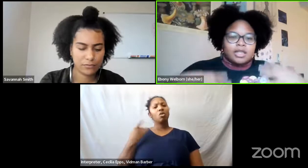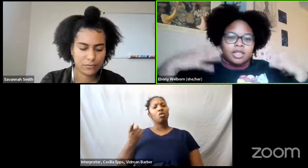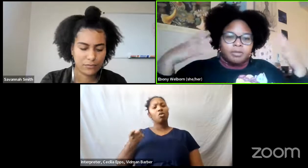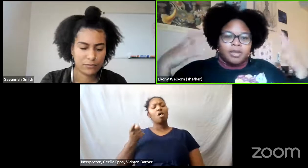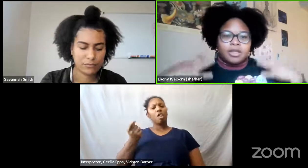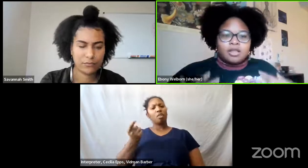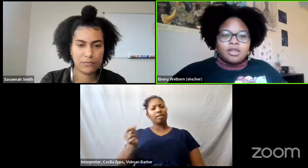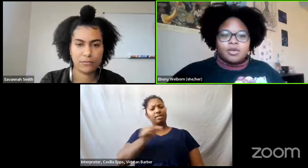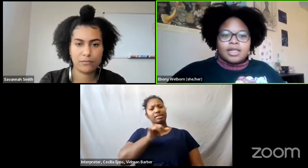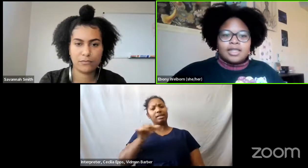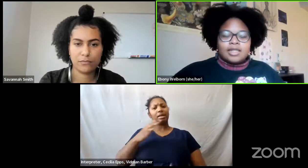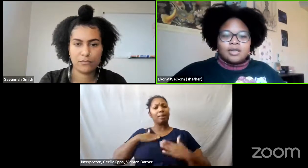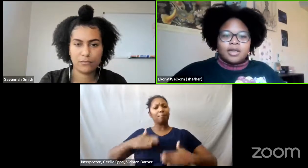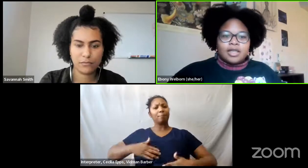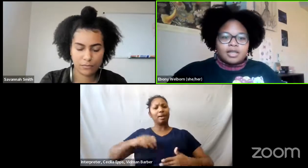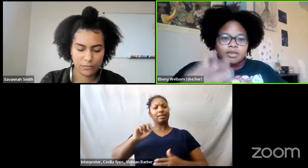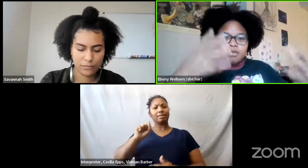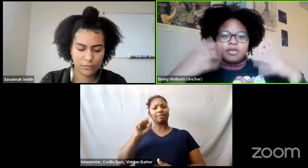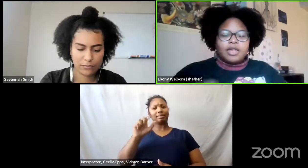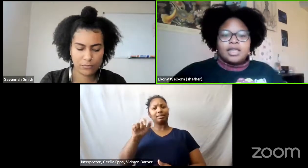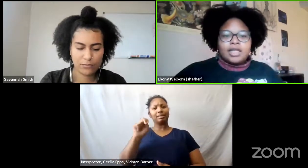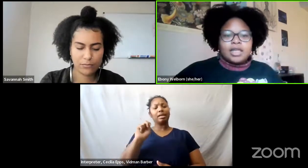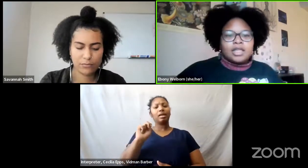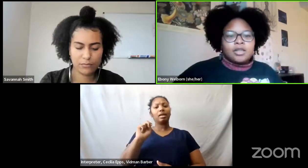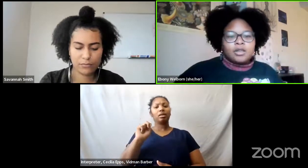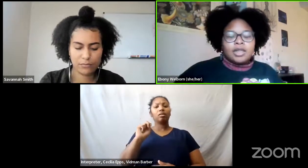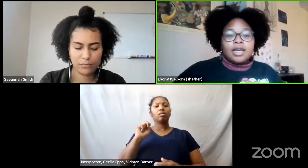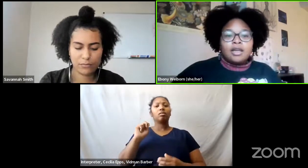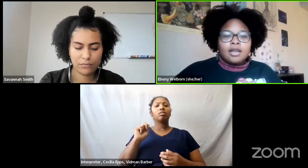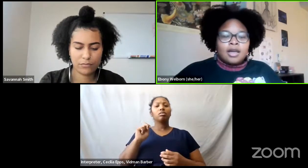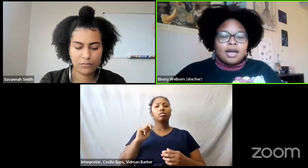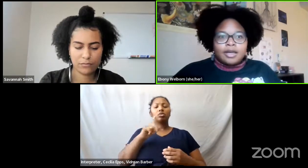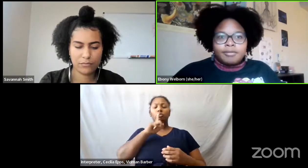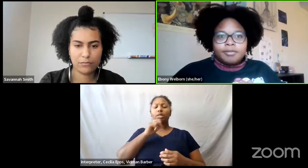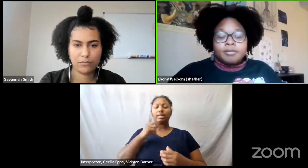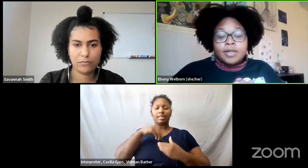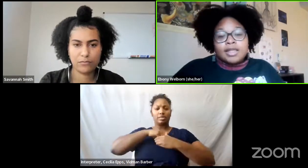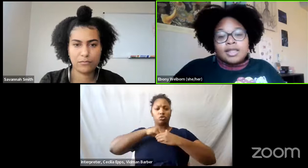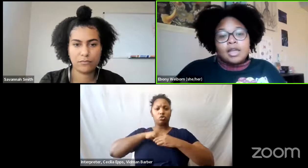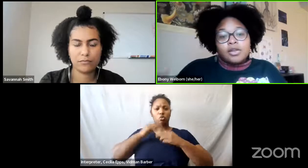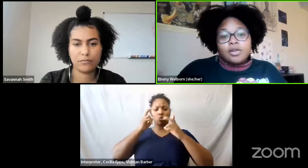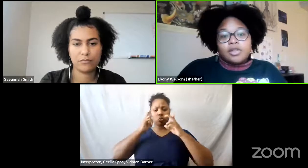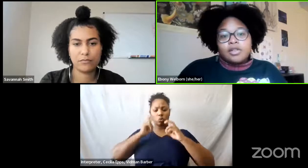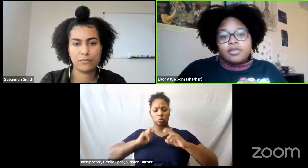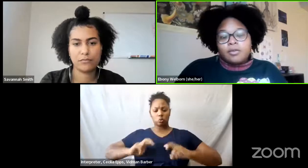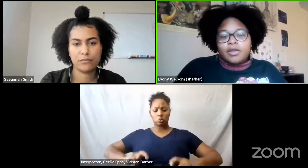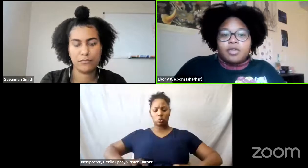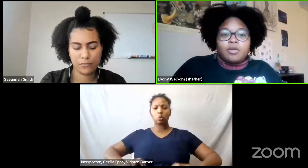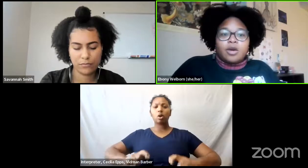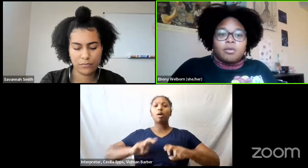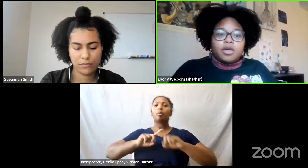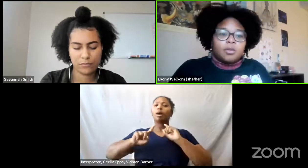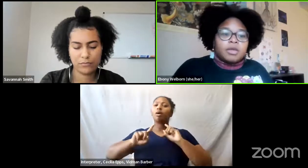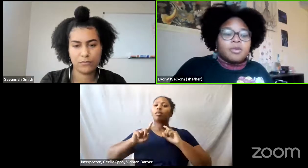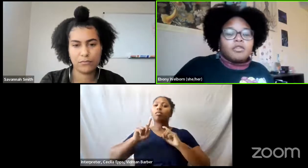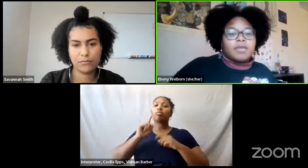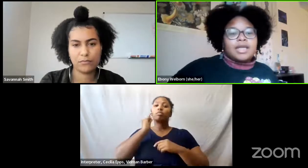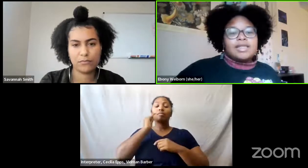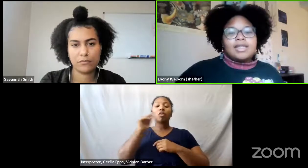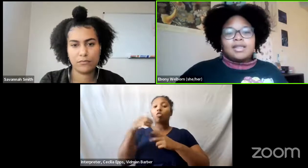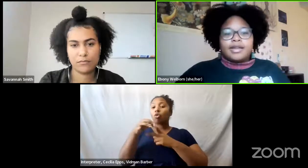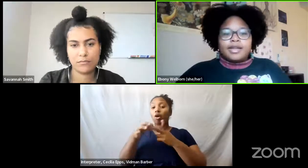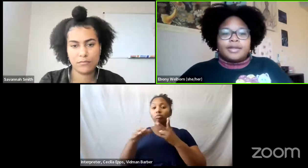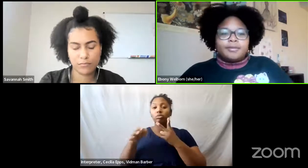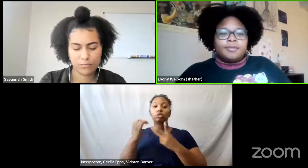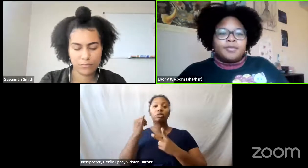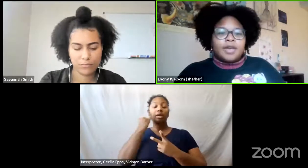body scan can just be you in a stillness reflecting internally. But this is also alternative if you are more with